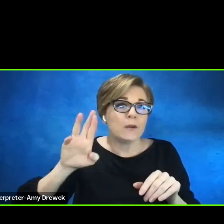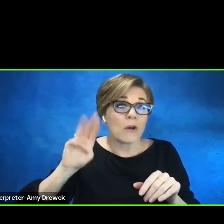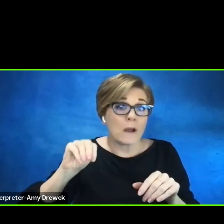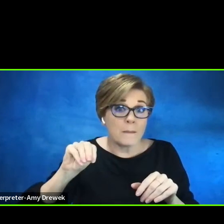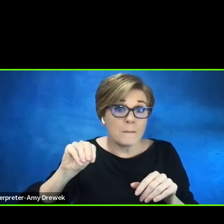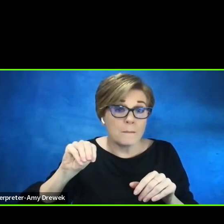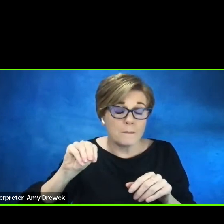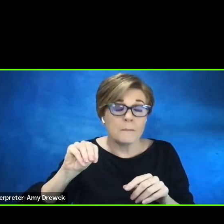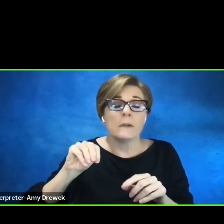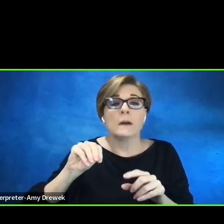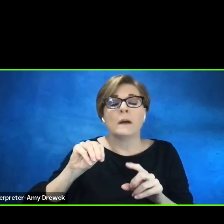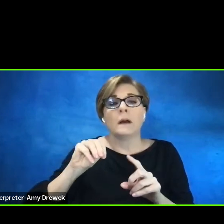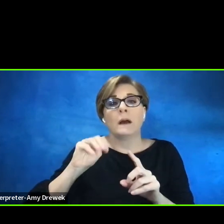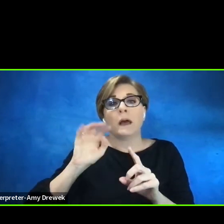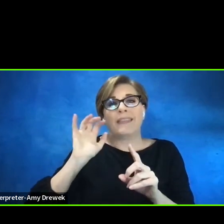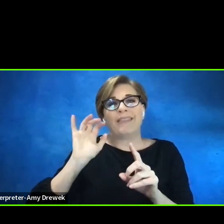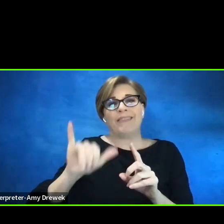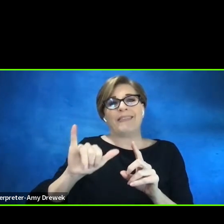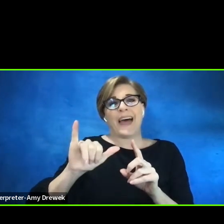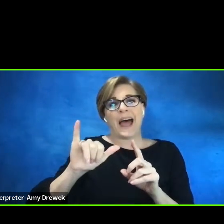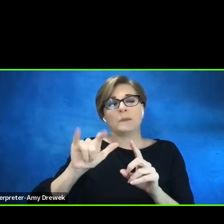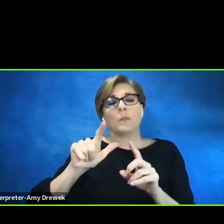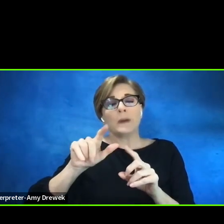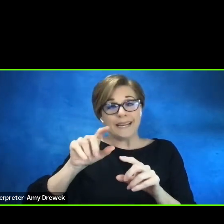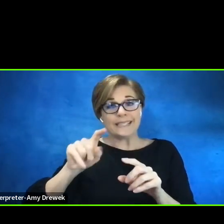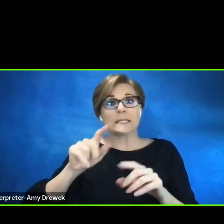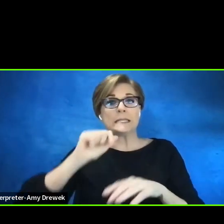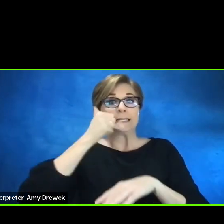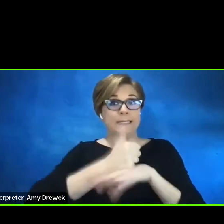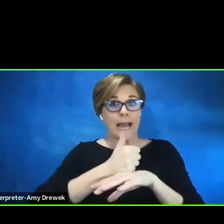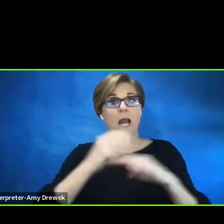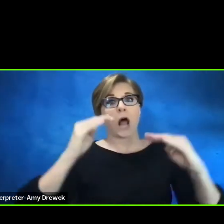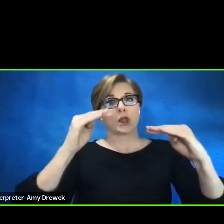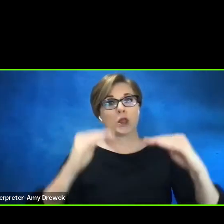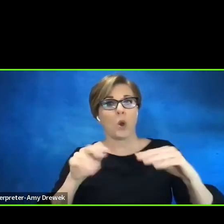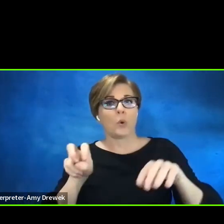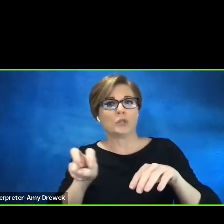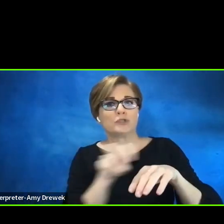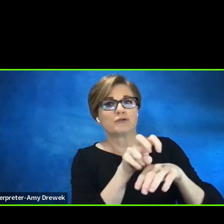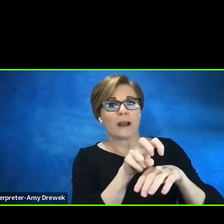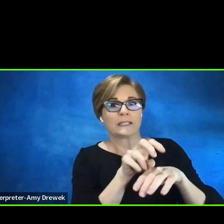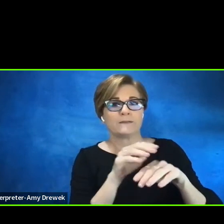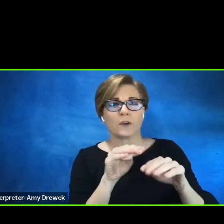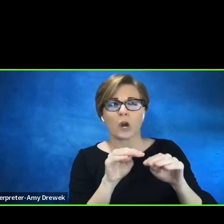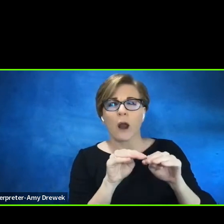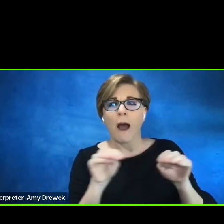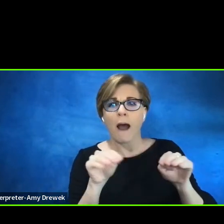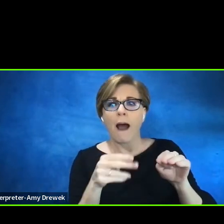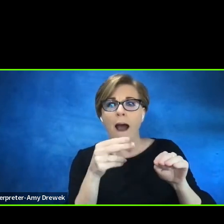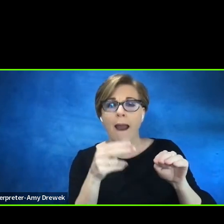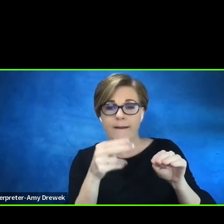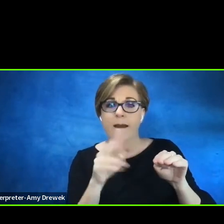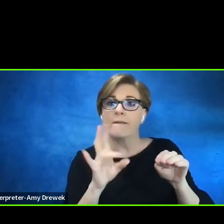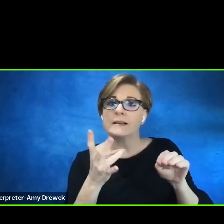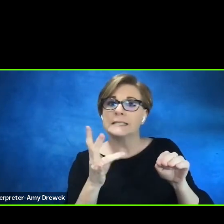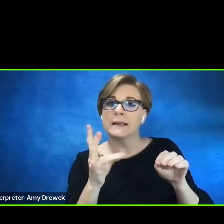to set a low transfer height of 17 for wheelchair users who would transfer from their wheelchair